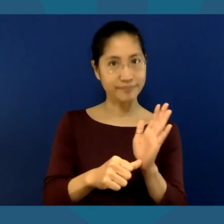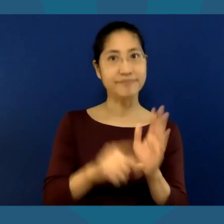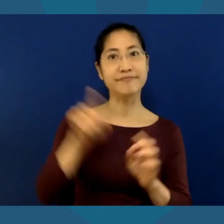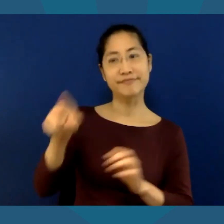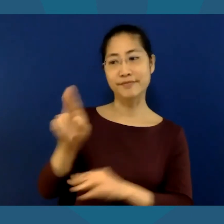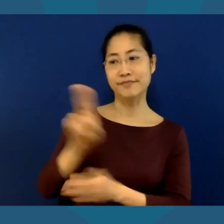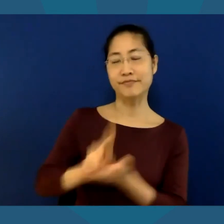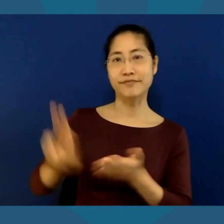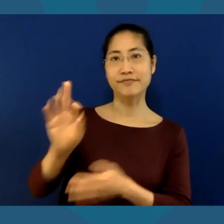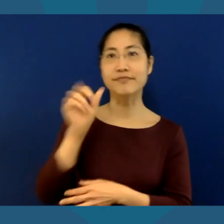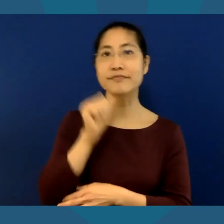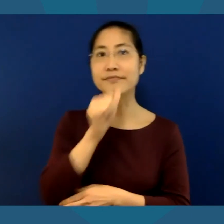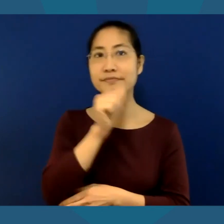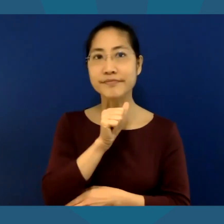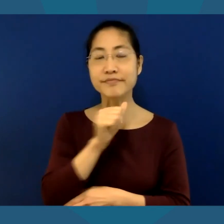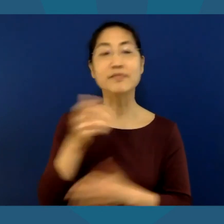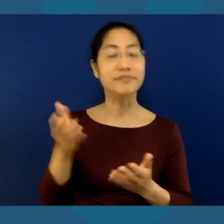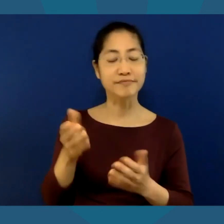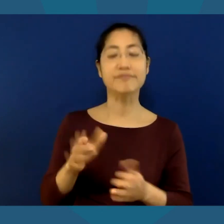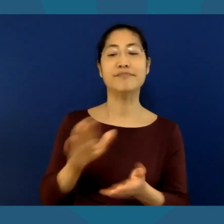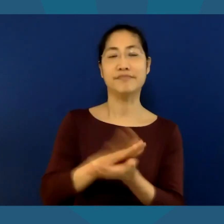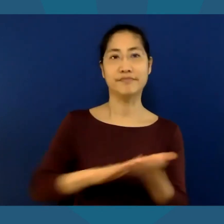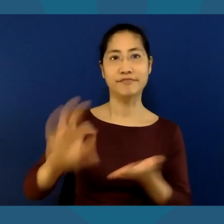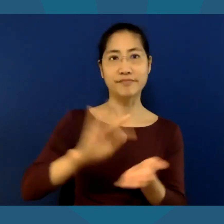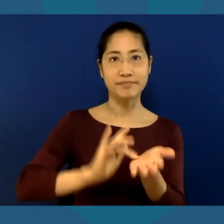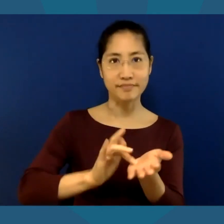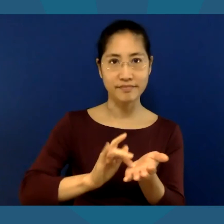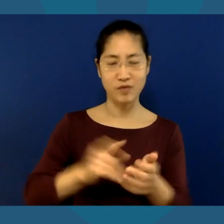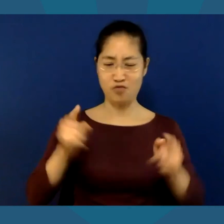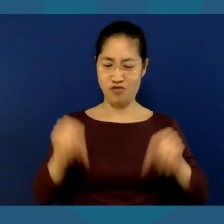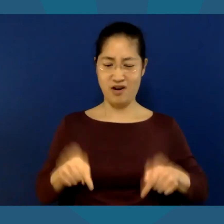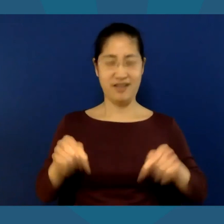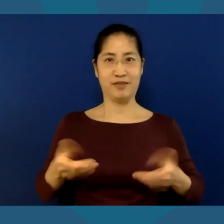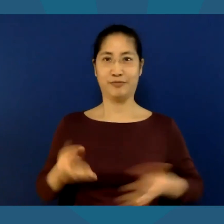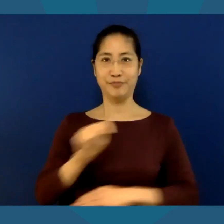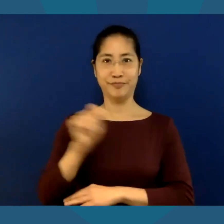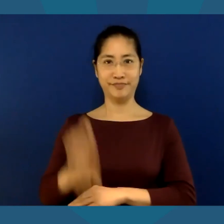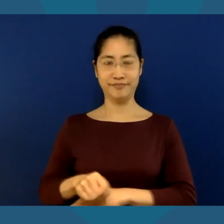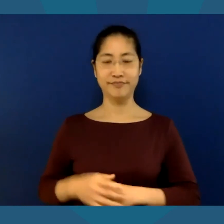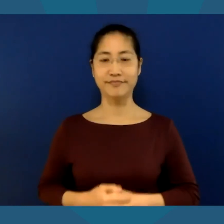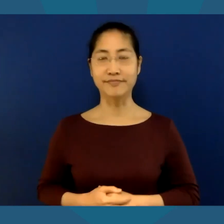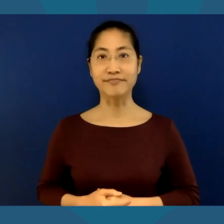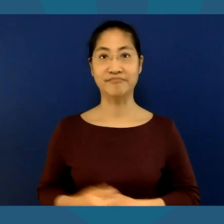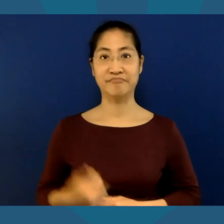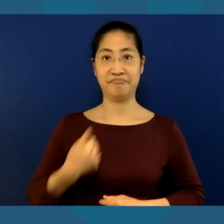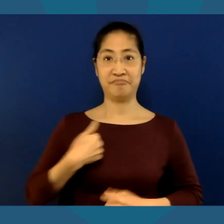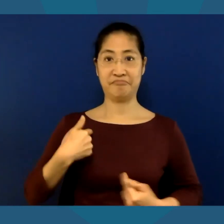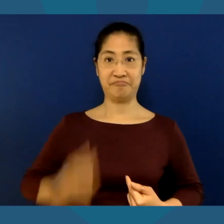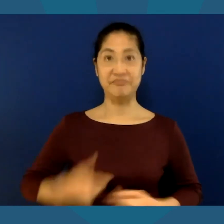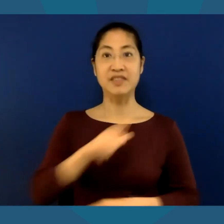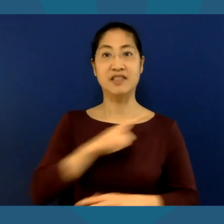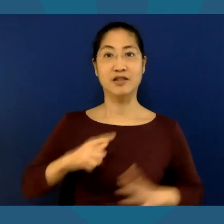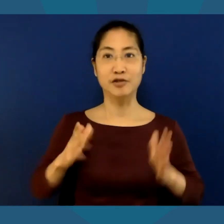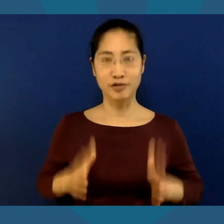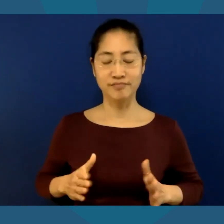I am also a physician, surgeon, as well as a retired professor of surgery at the University of Arizona